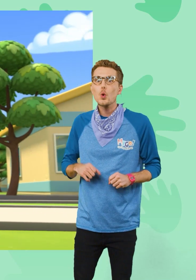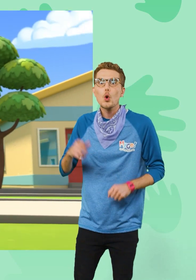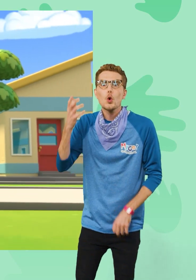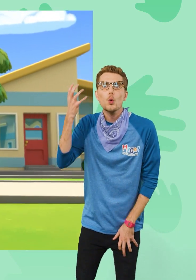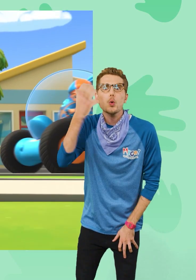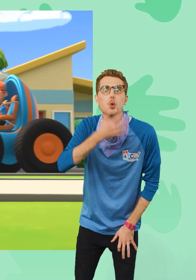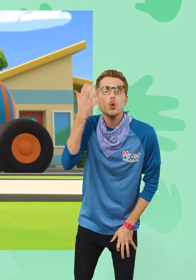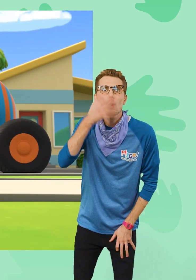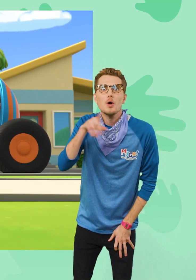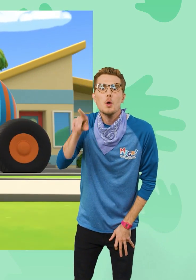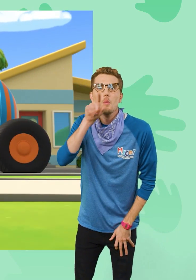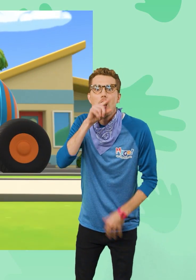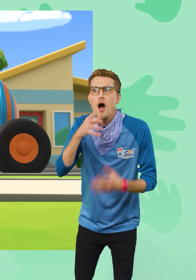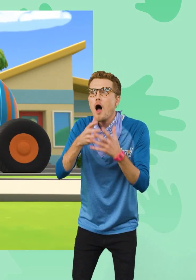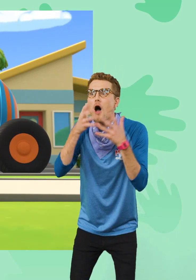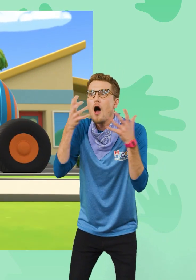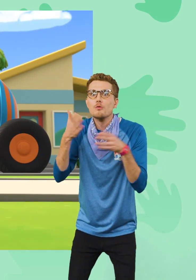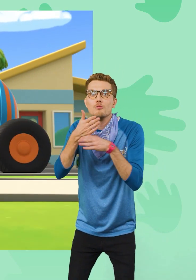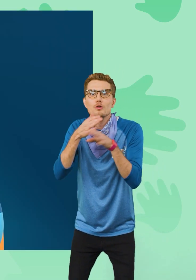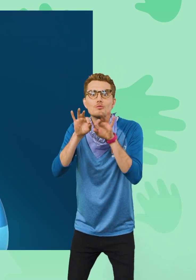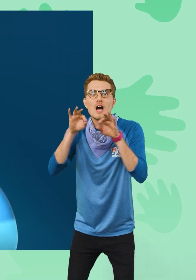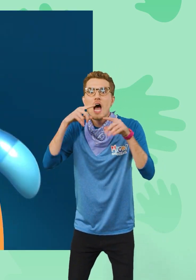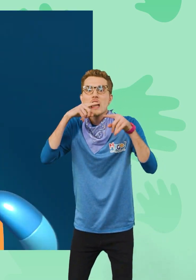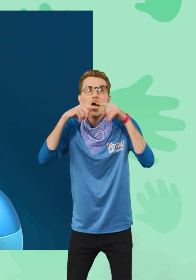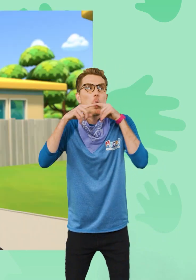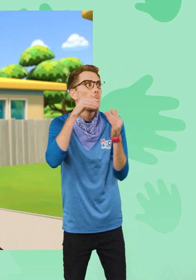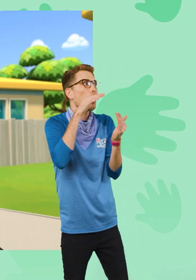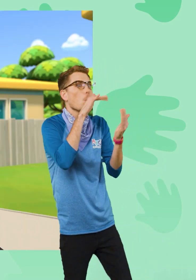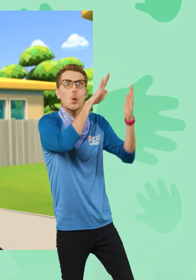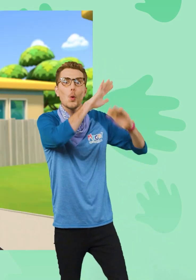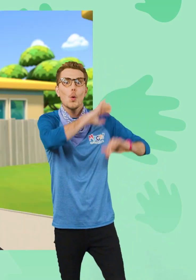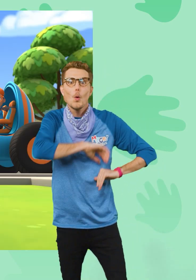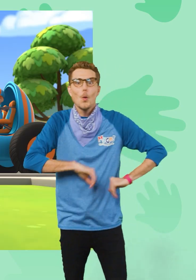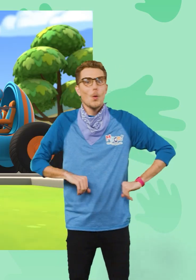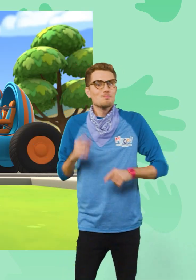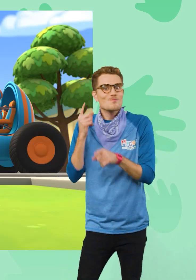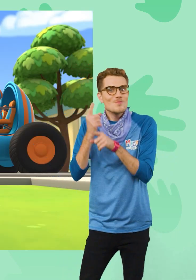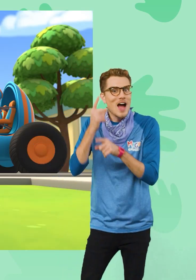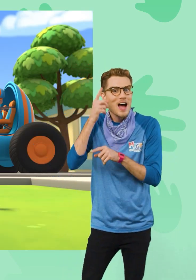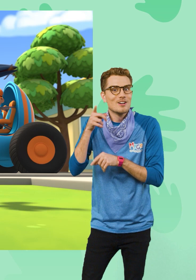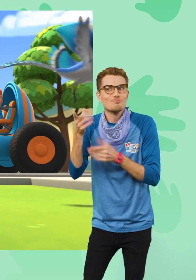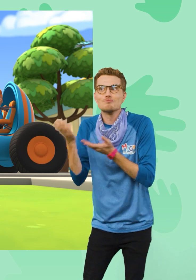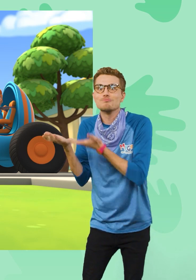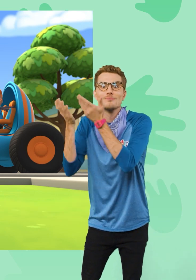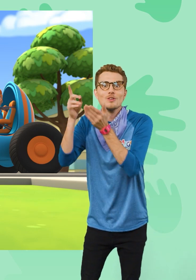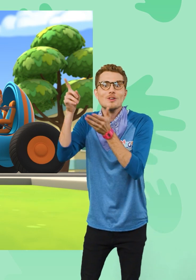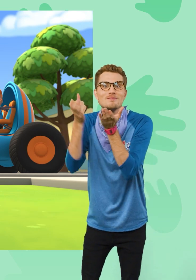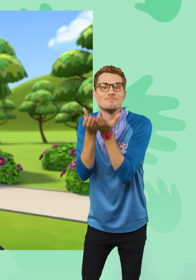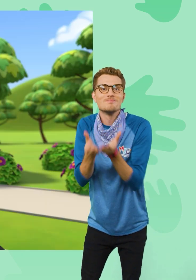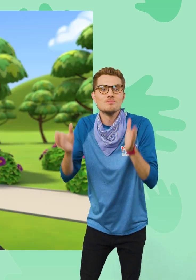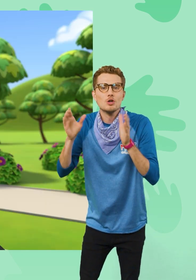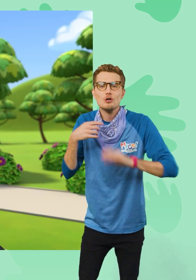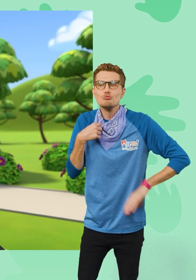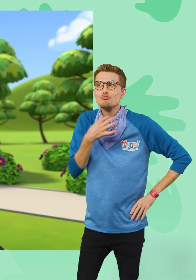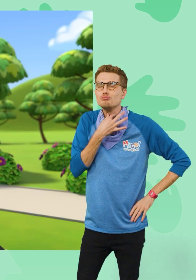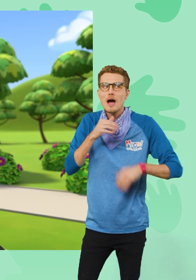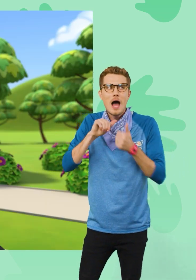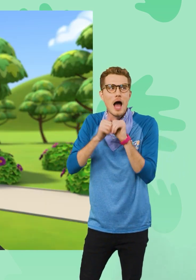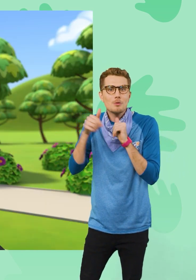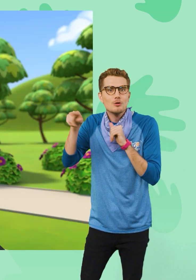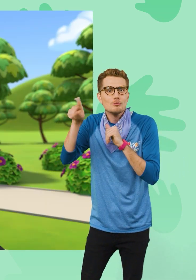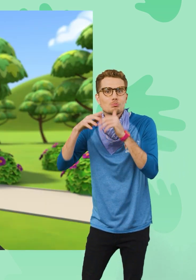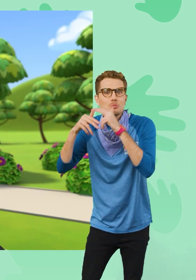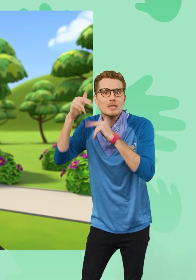Whoa, that bird is carrying lots of twigs. Right, D.Bo. She's bringing them to her nest.